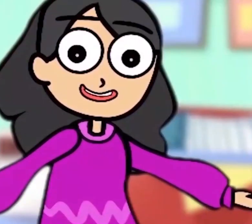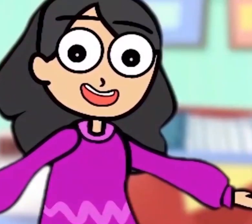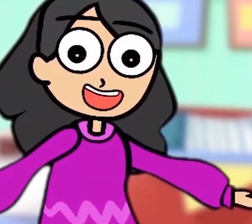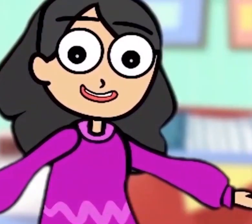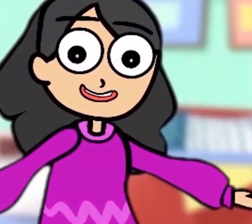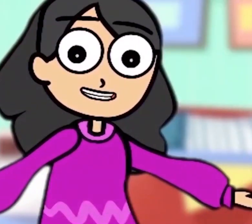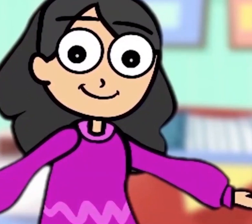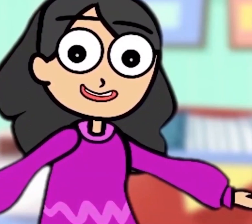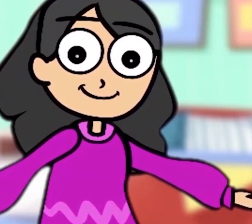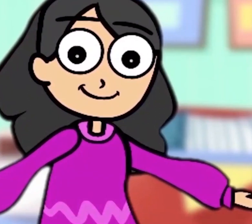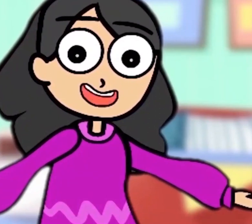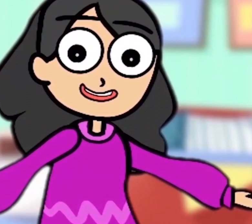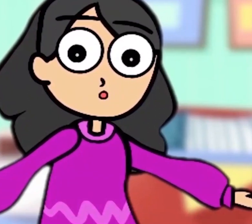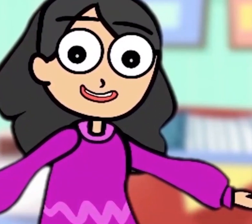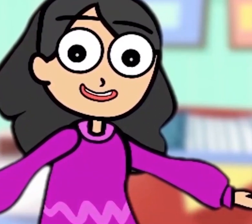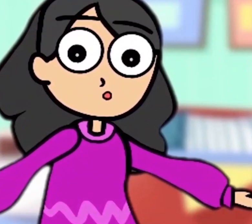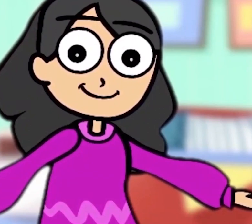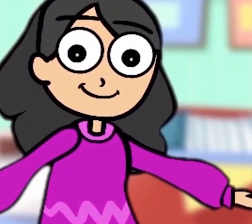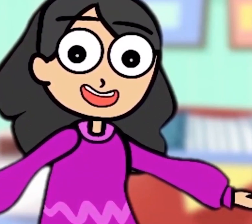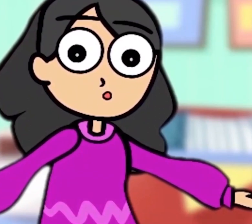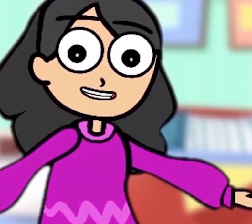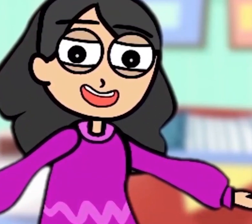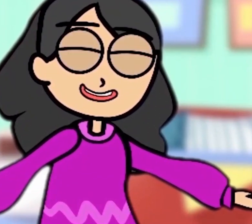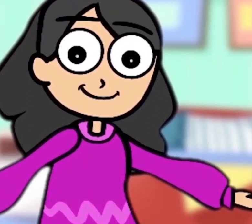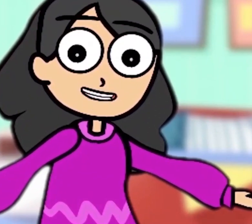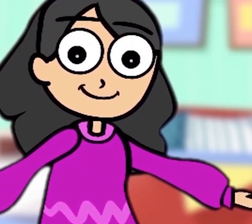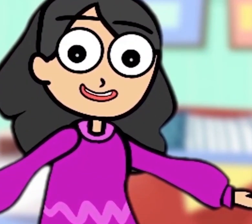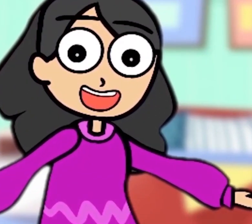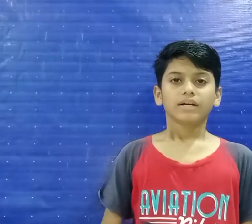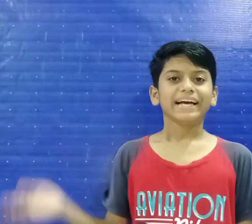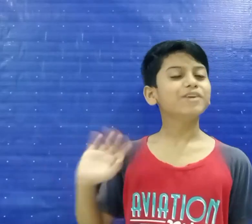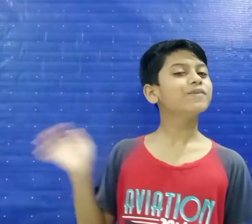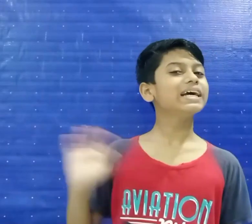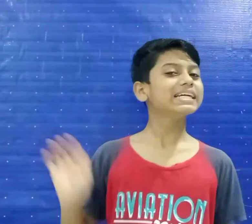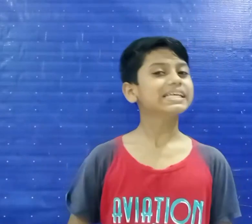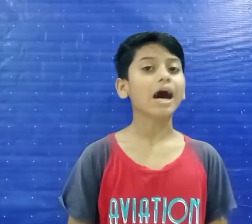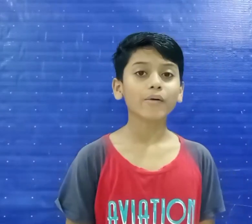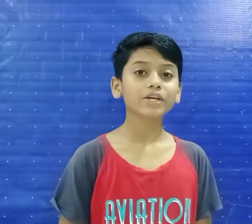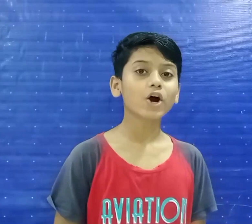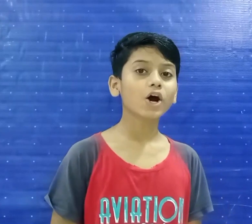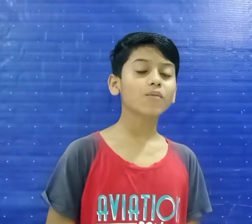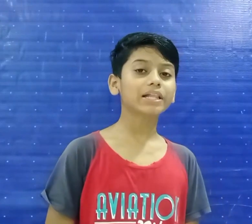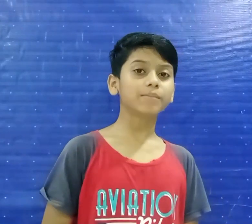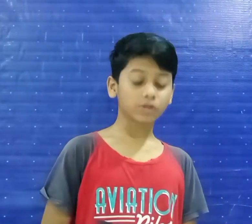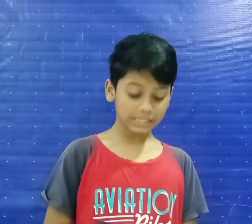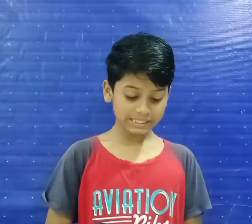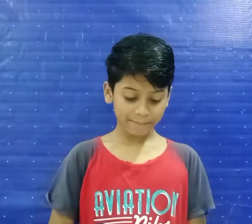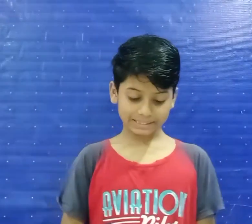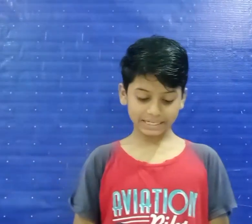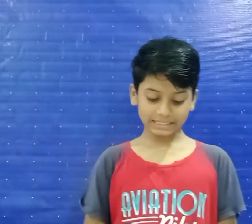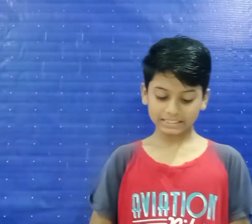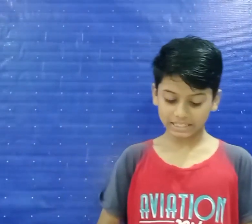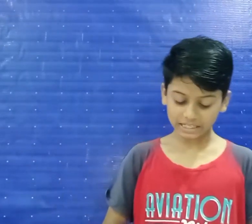It's prayer time. Let's pray together and talk to God. Hey friends, how are you all? Welcome to